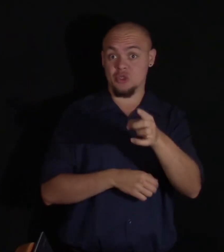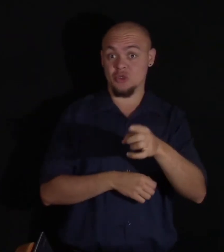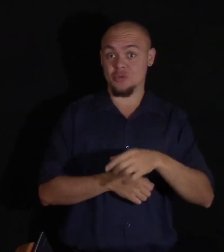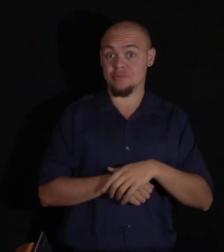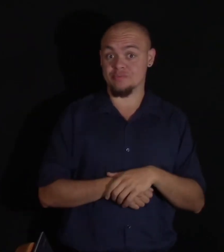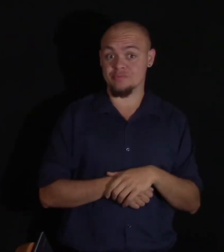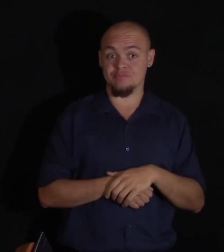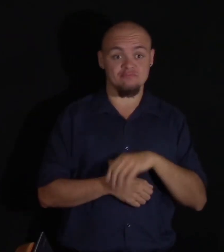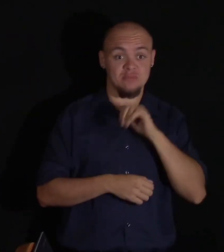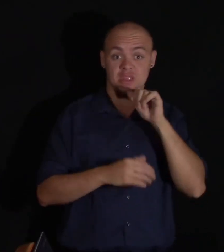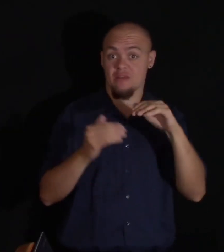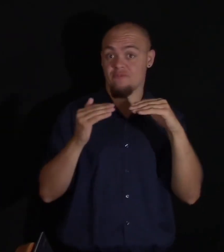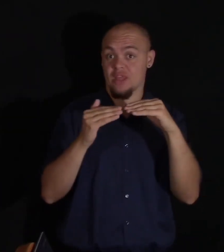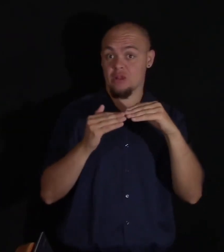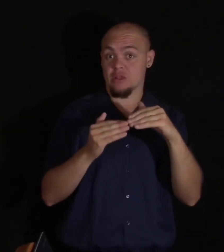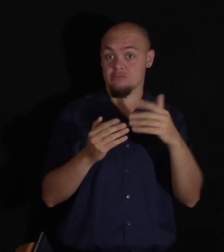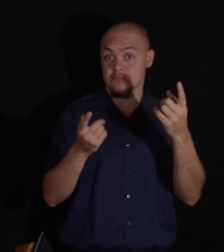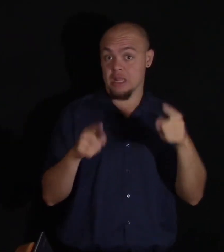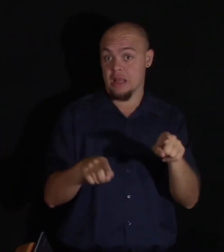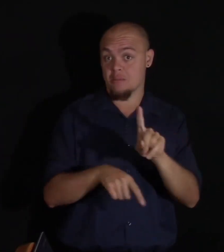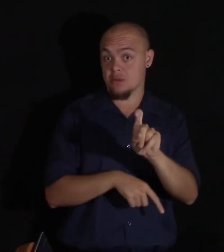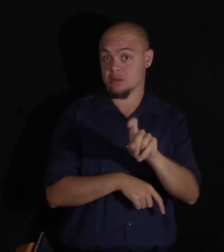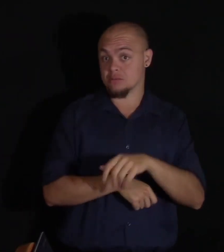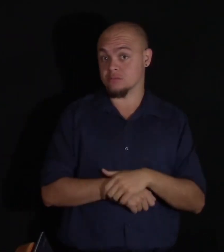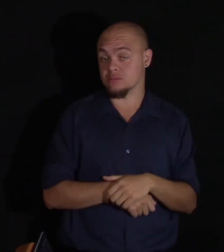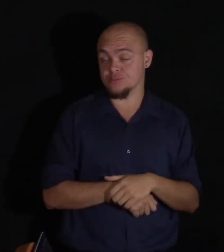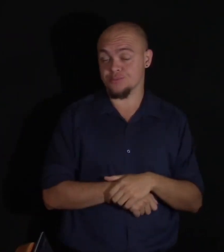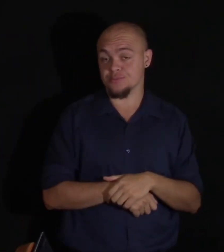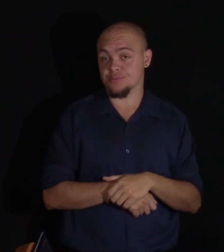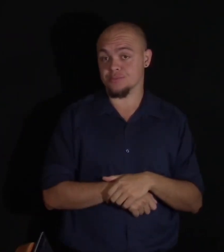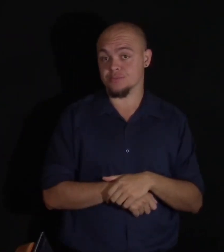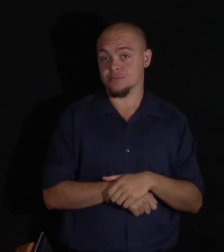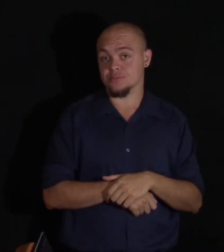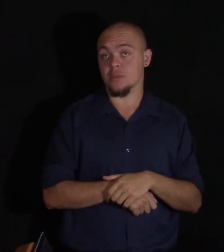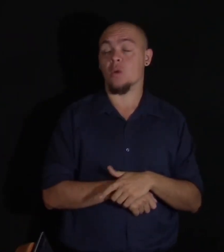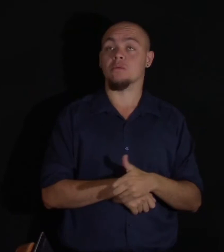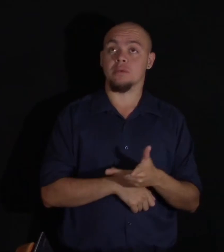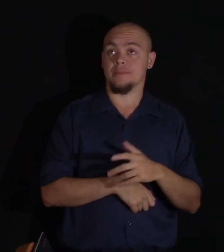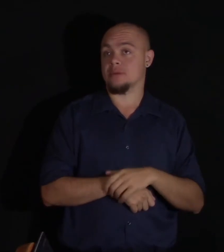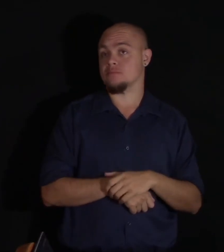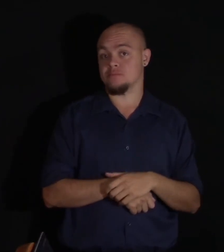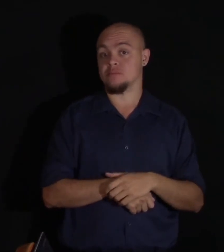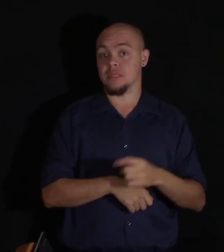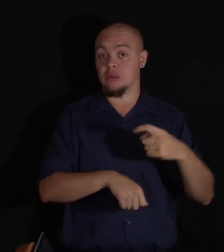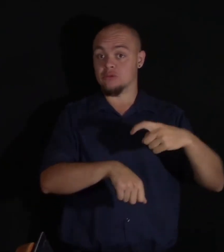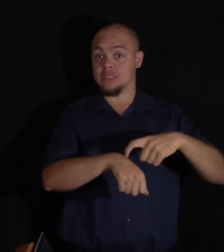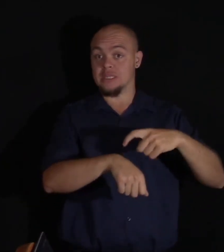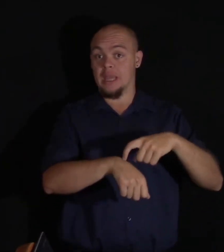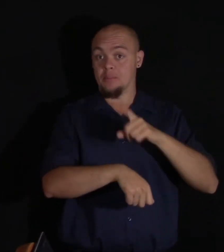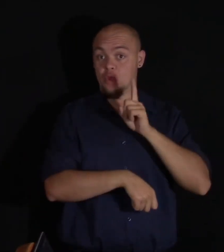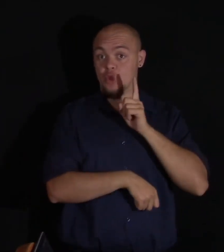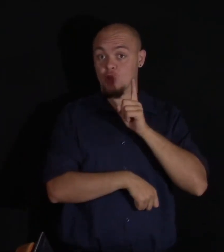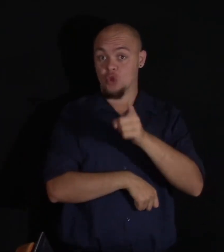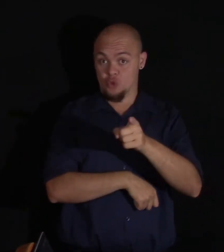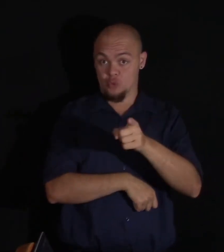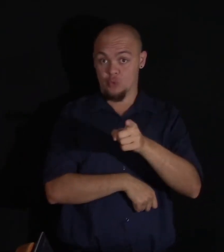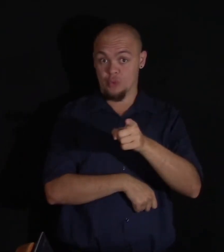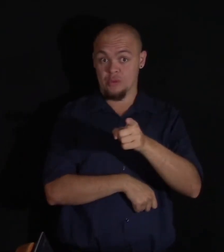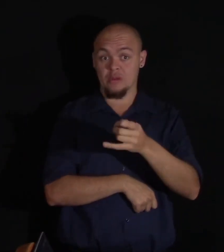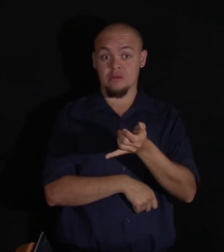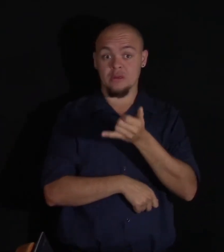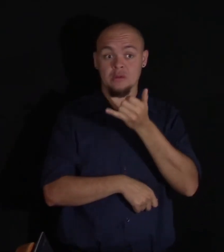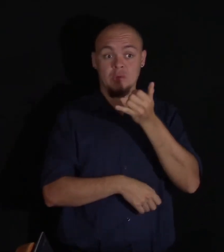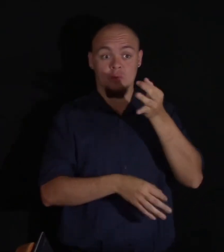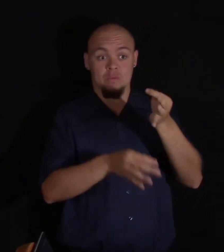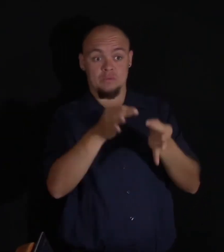unfair? Or do you remember that it was a time that it was you who has misjudged